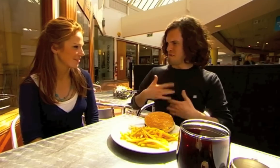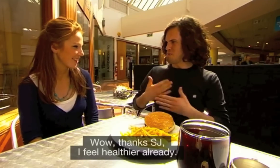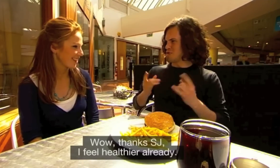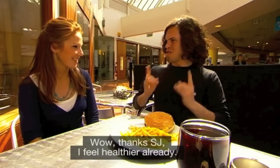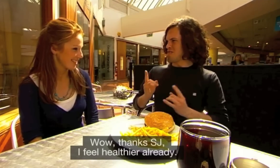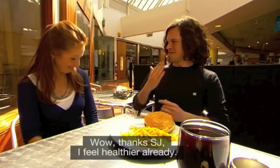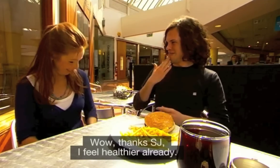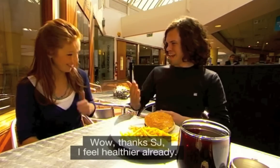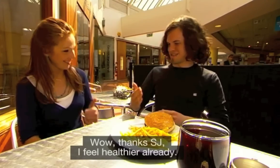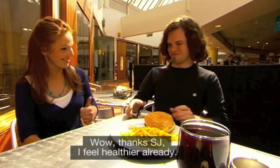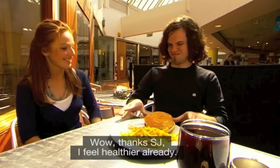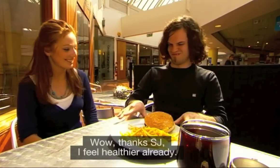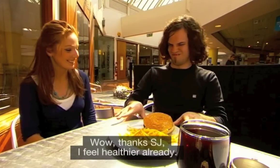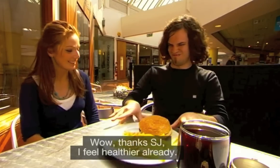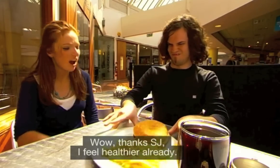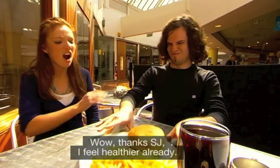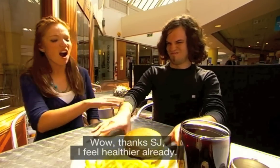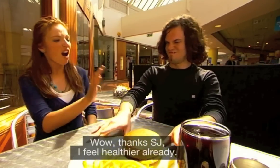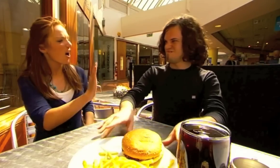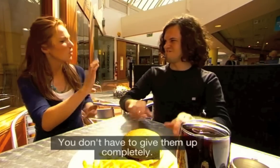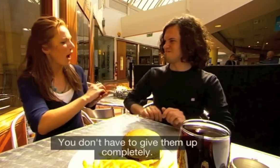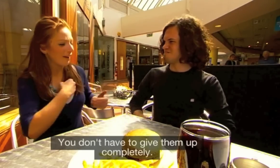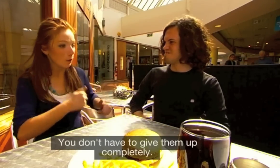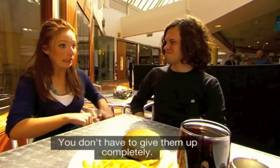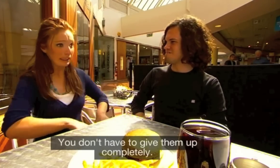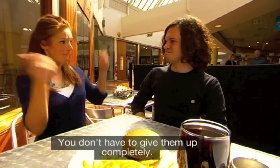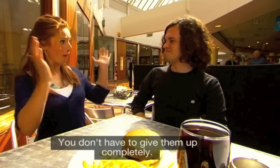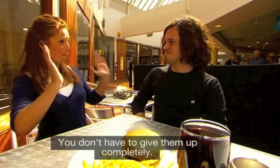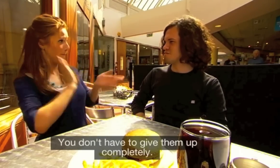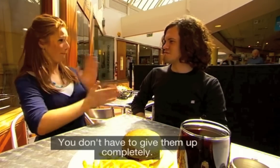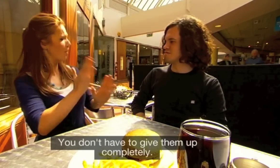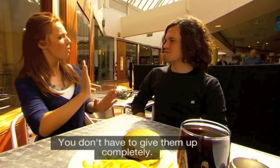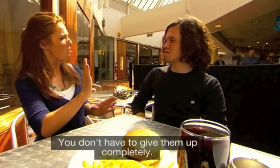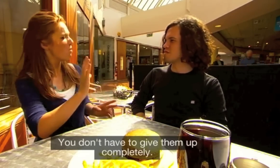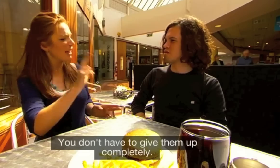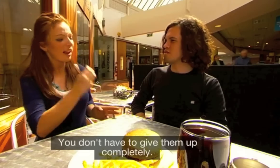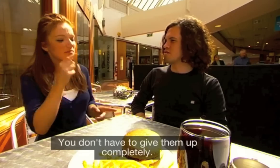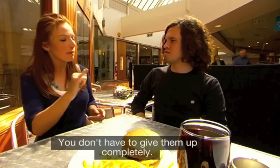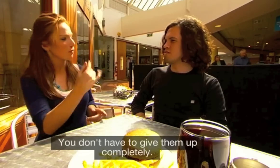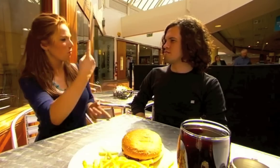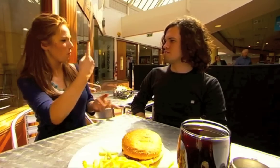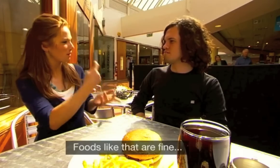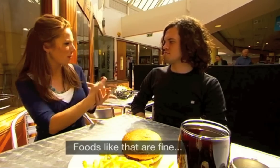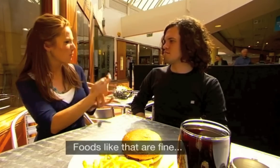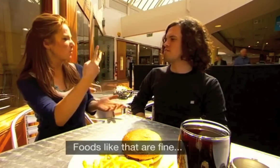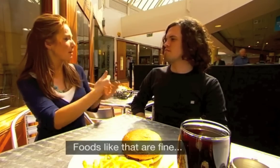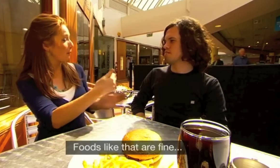Wow, thanks, SJ. I feel healthier already. You don't have to give them up completely. Foods like that are